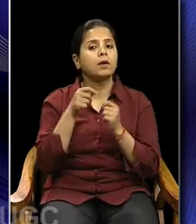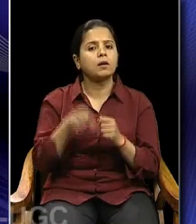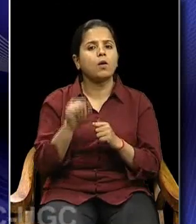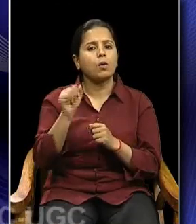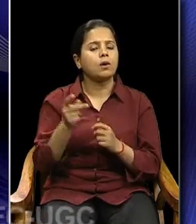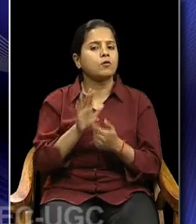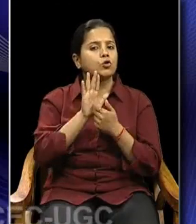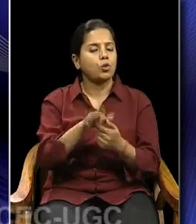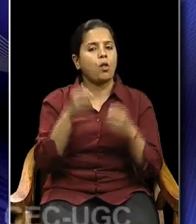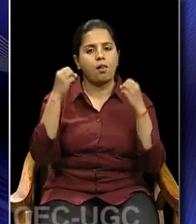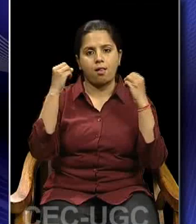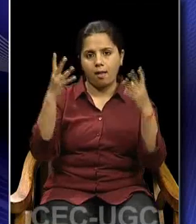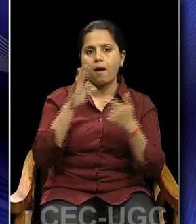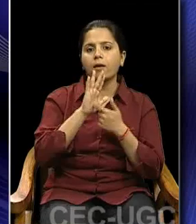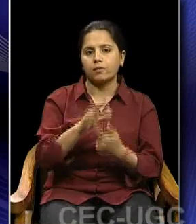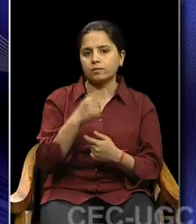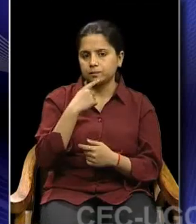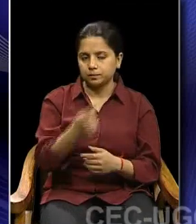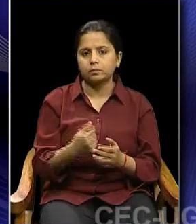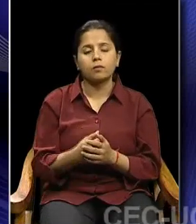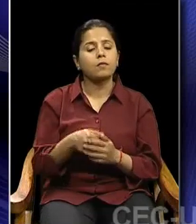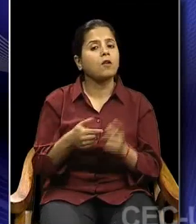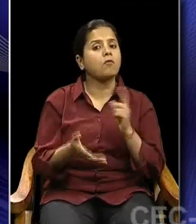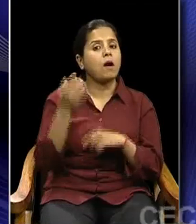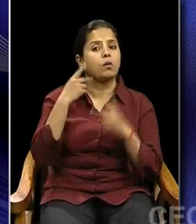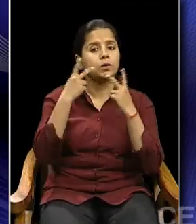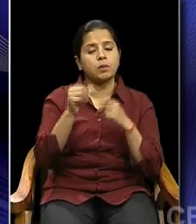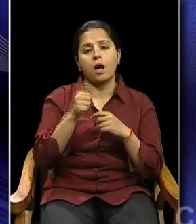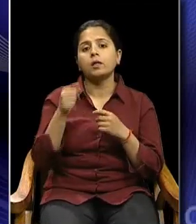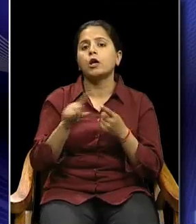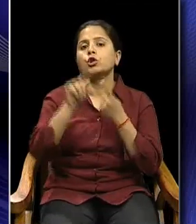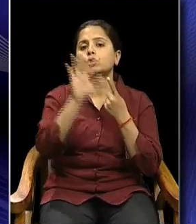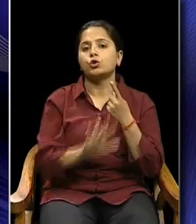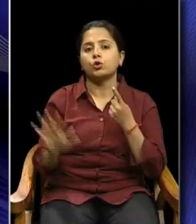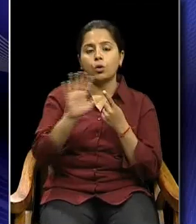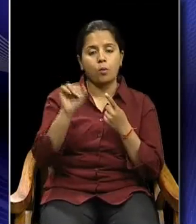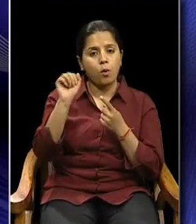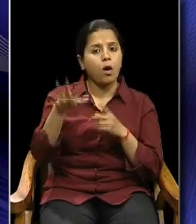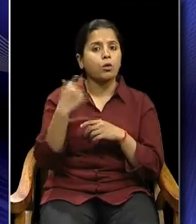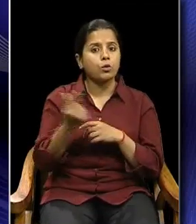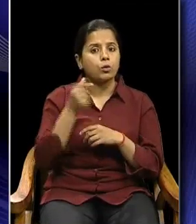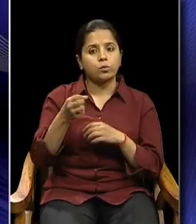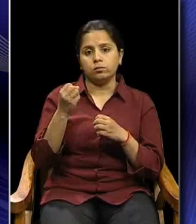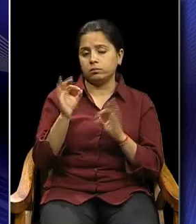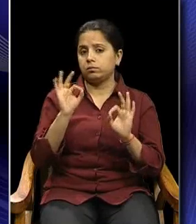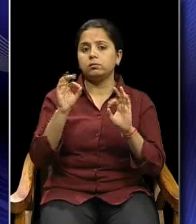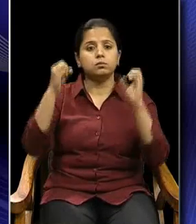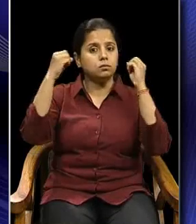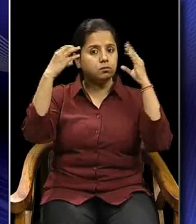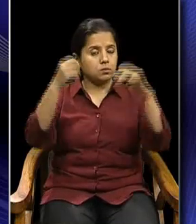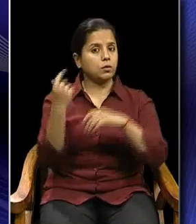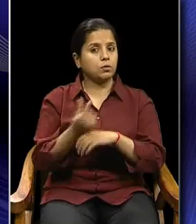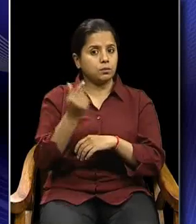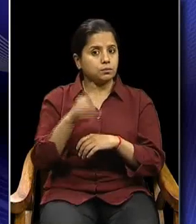symbolism of light in that sense. And we find that in Northern Europe how the use of the special lights at the Easter,